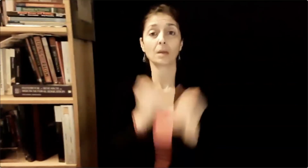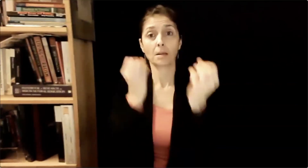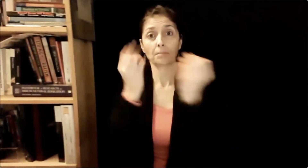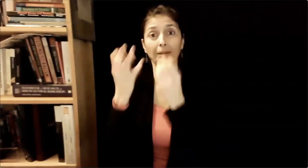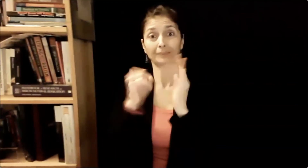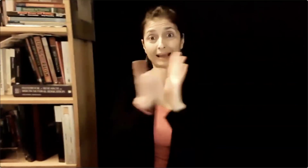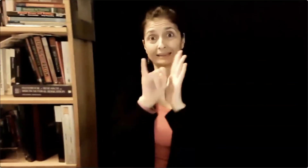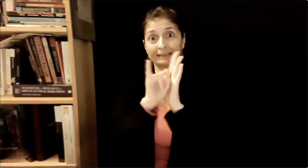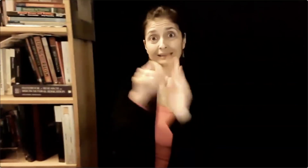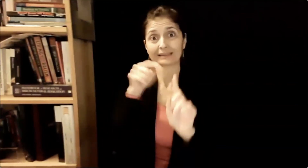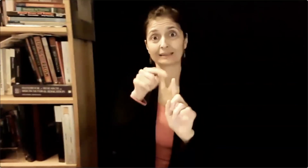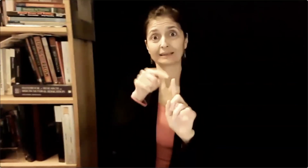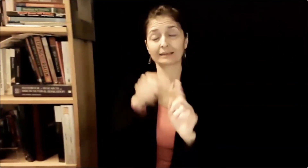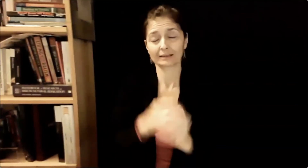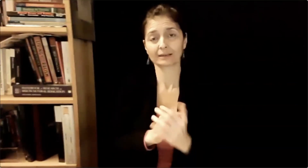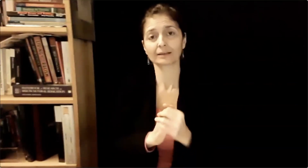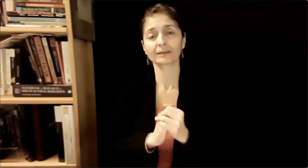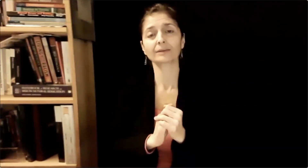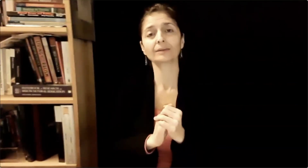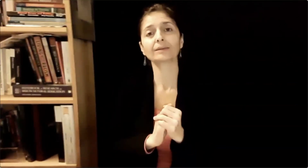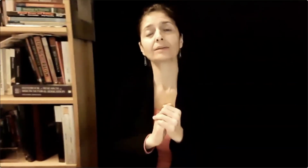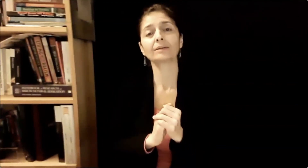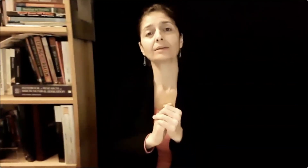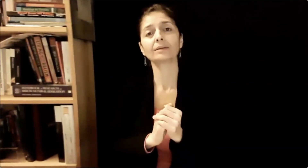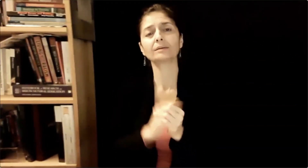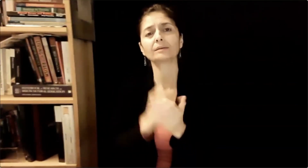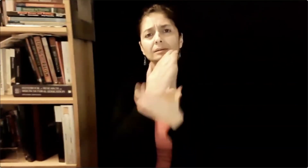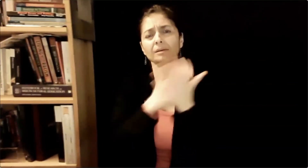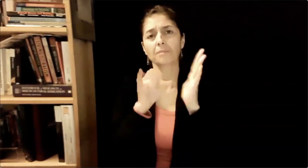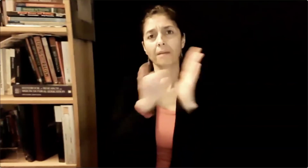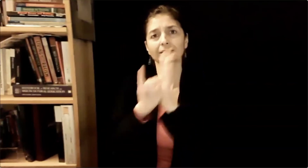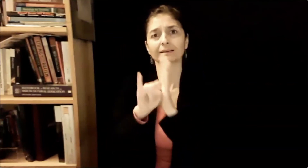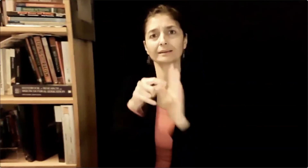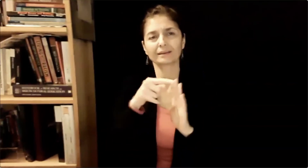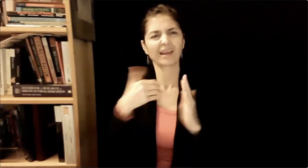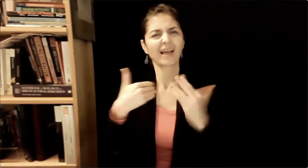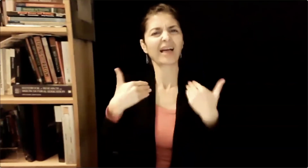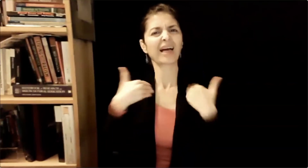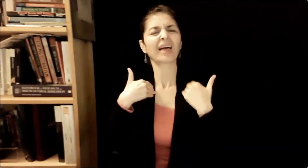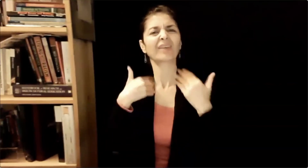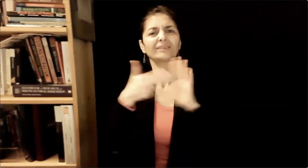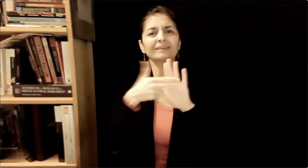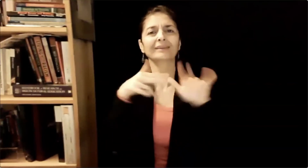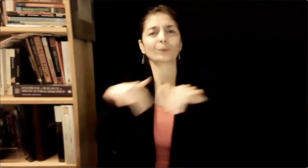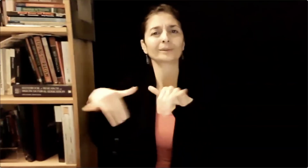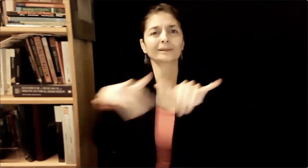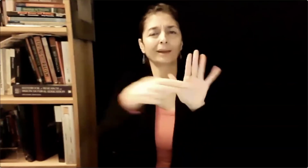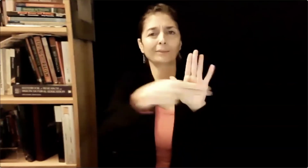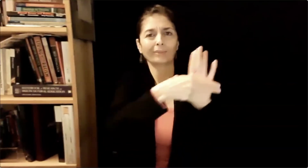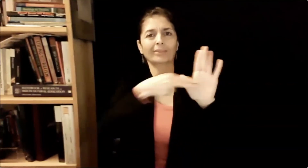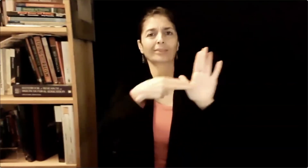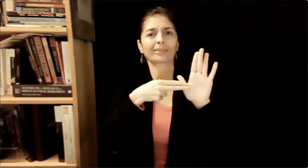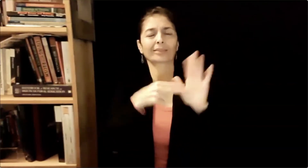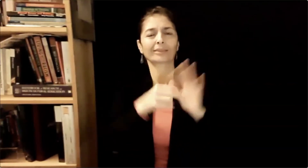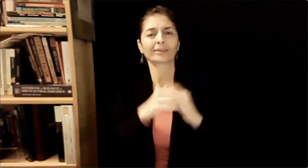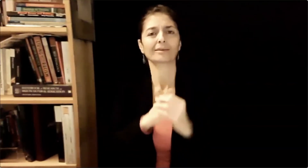So now with you all, I've mentioned multiple identities. But some identities attract